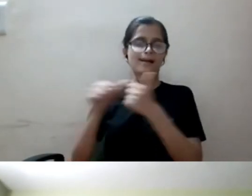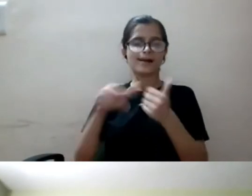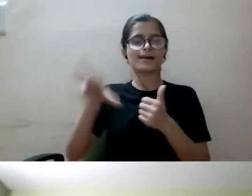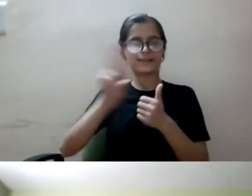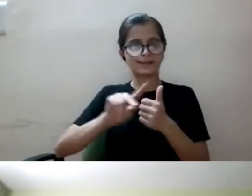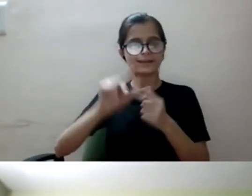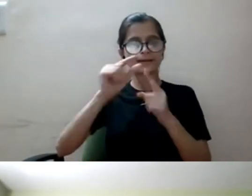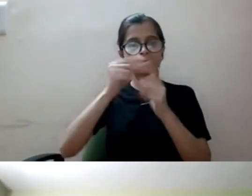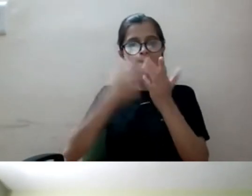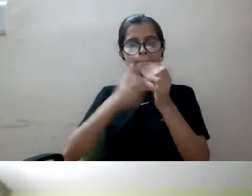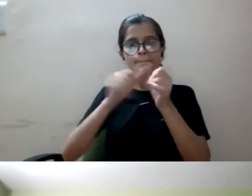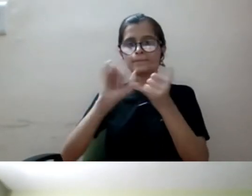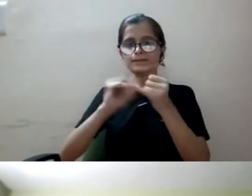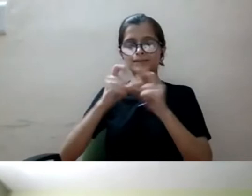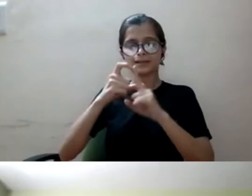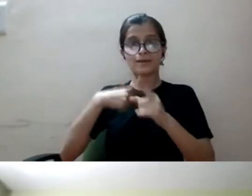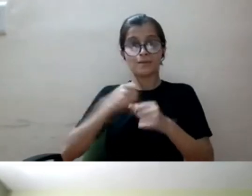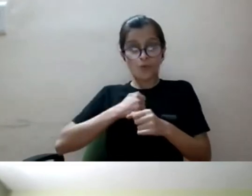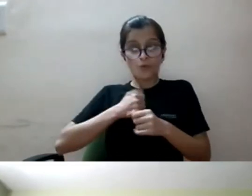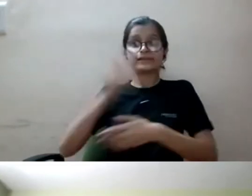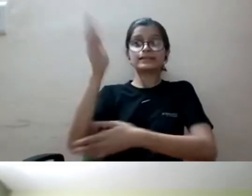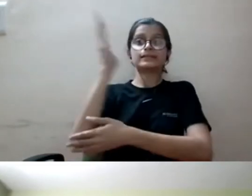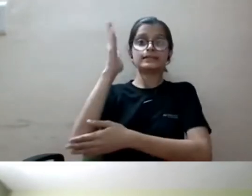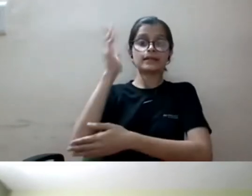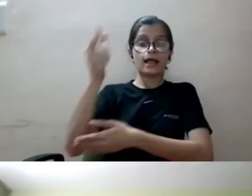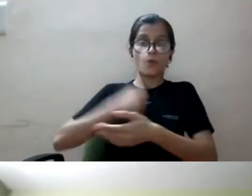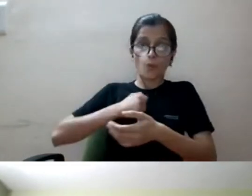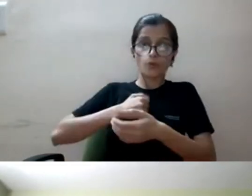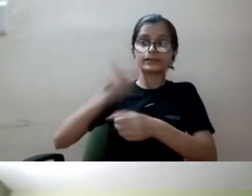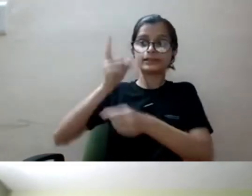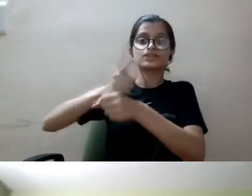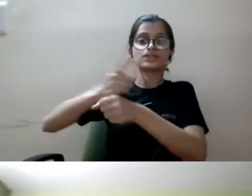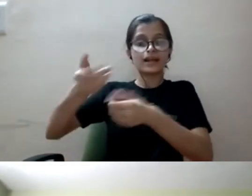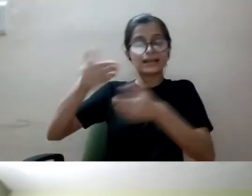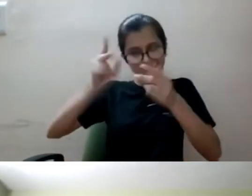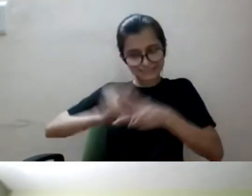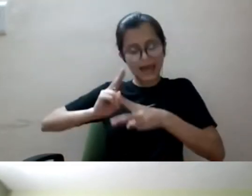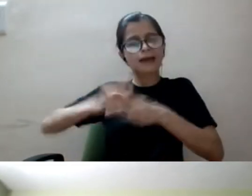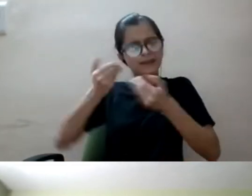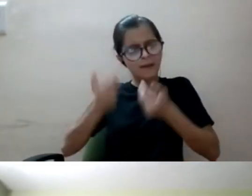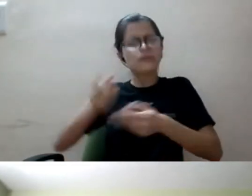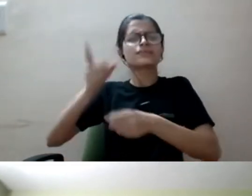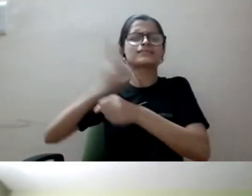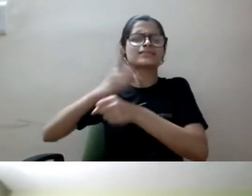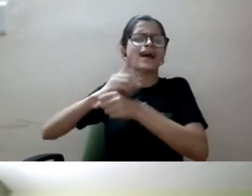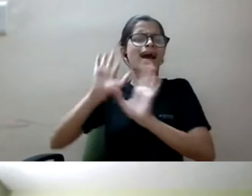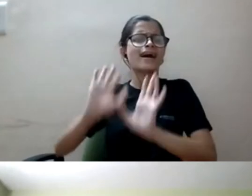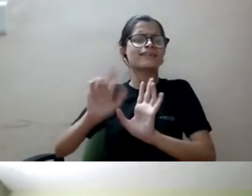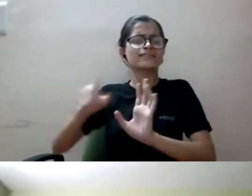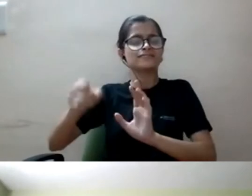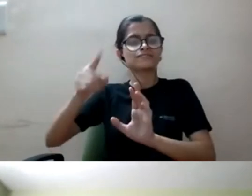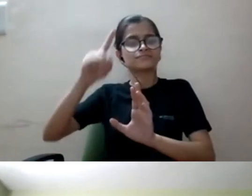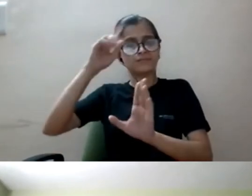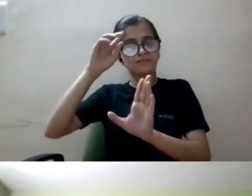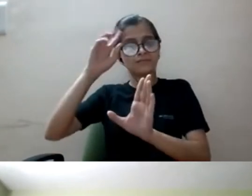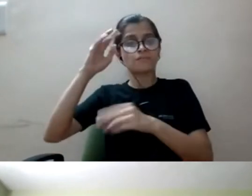teacher, and he is still my teacher, and more than a teacher, he's a philosopher and a